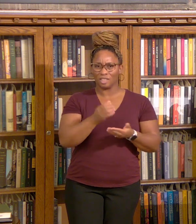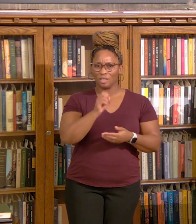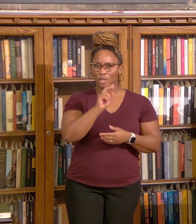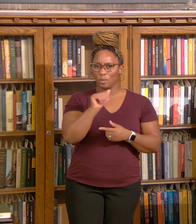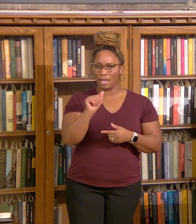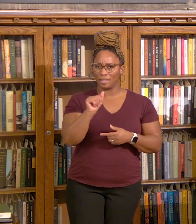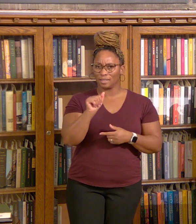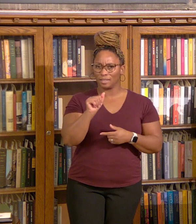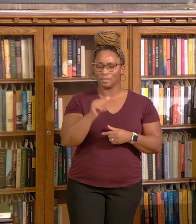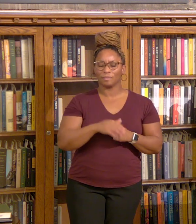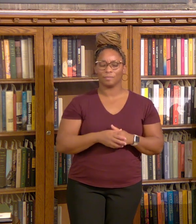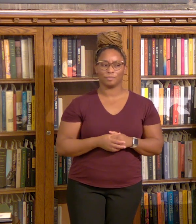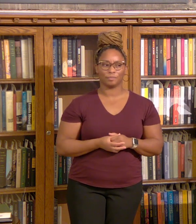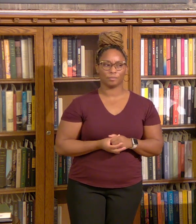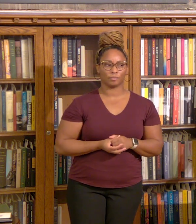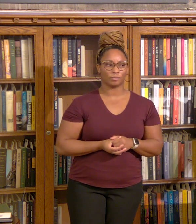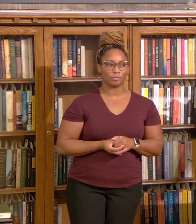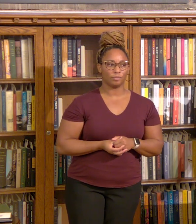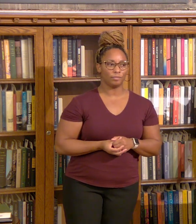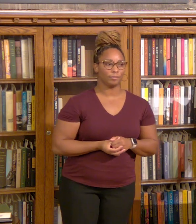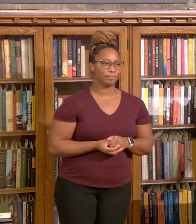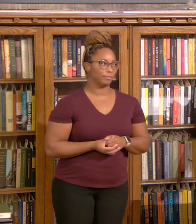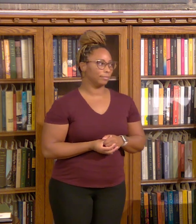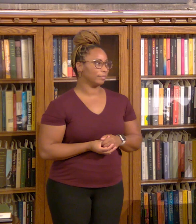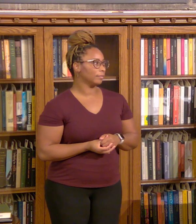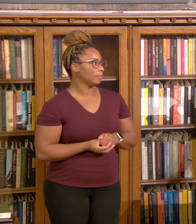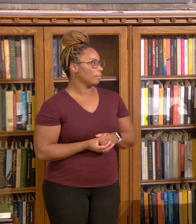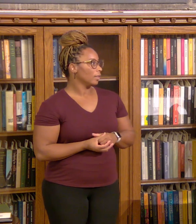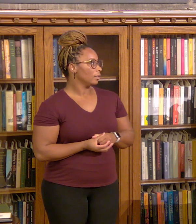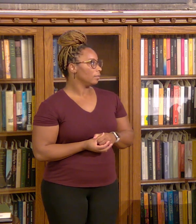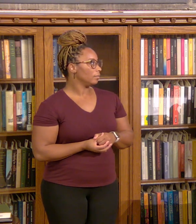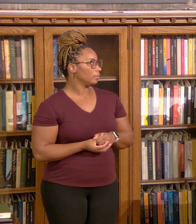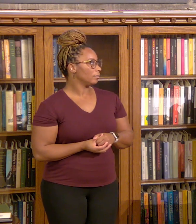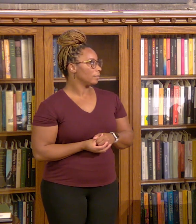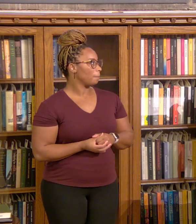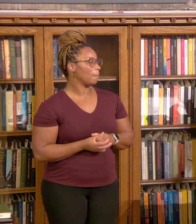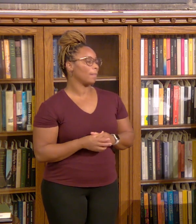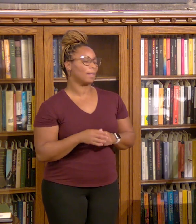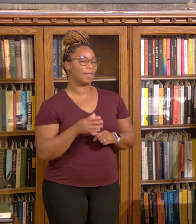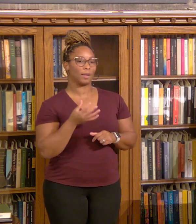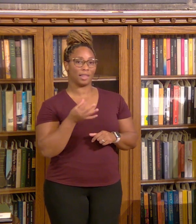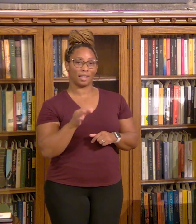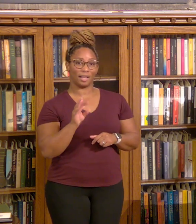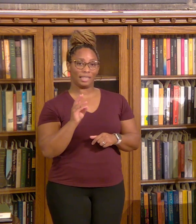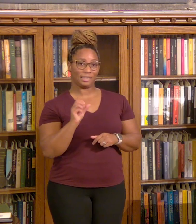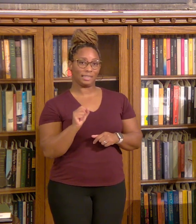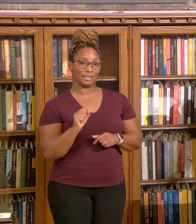home unquote in the 60s he traveled